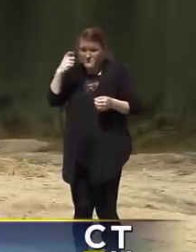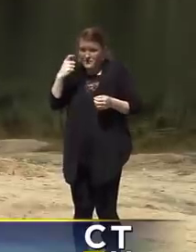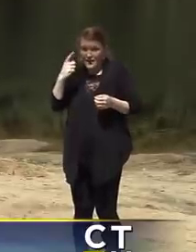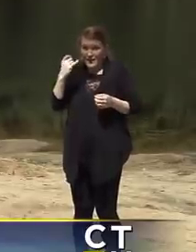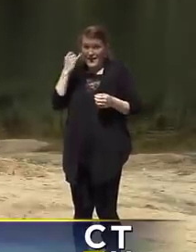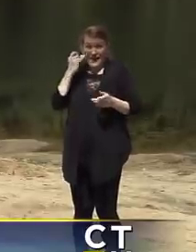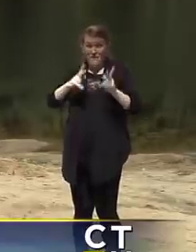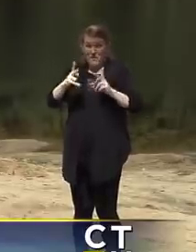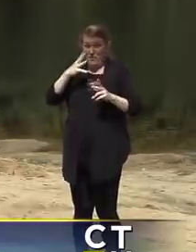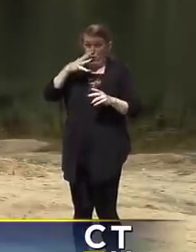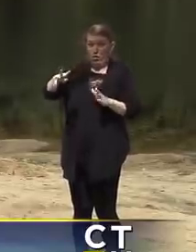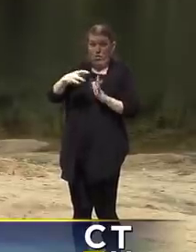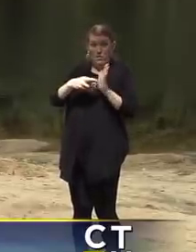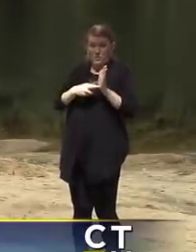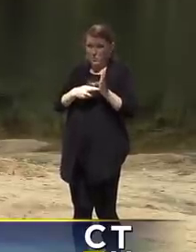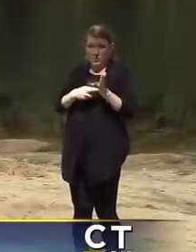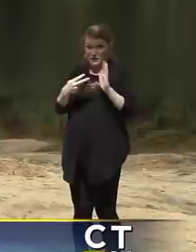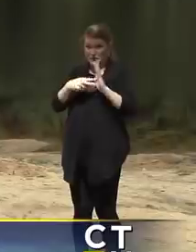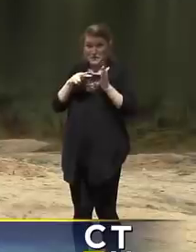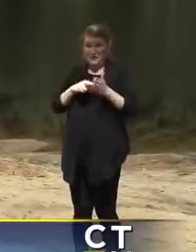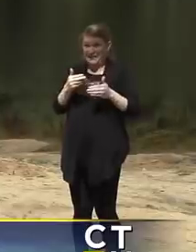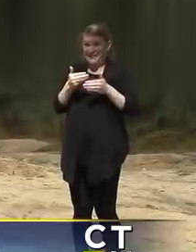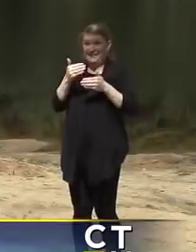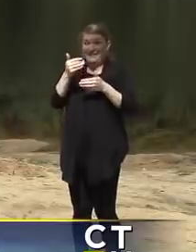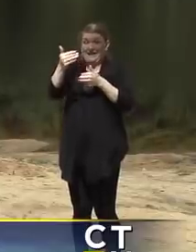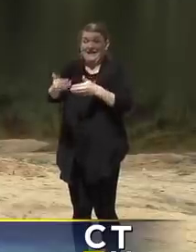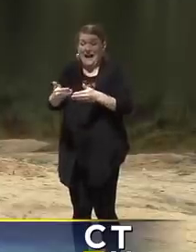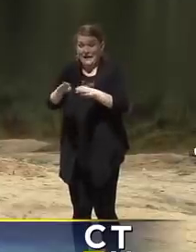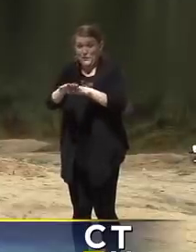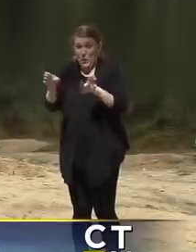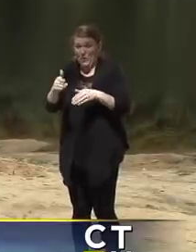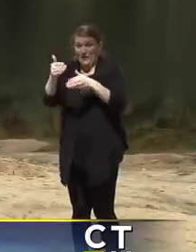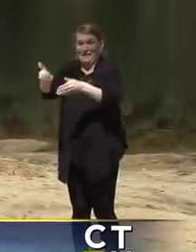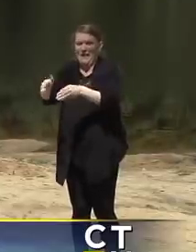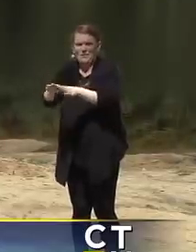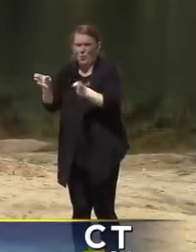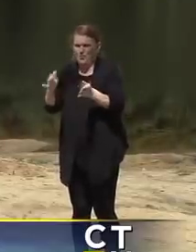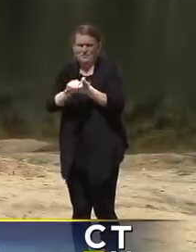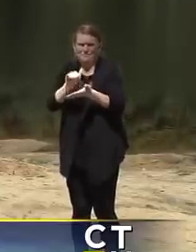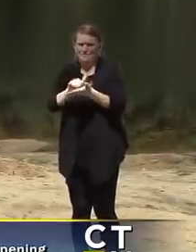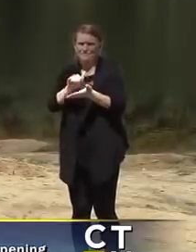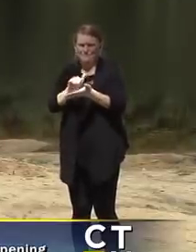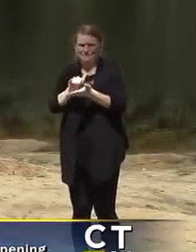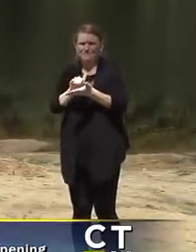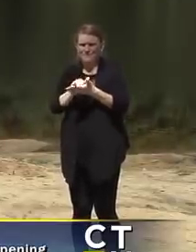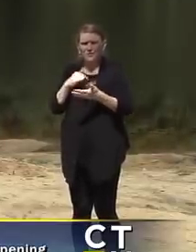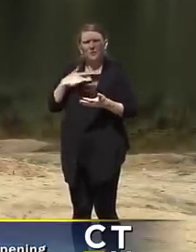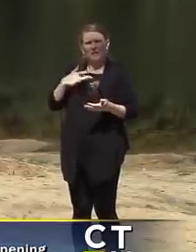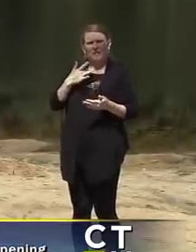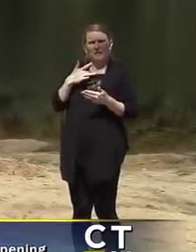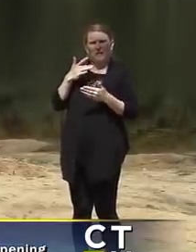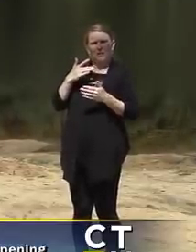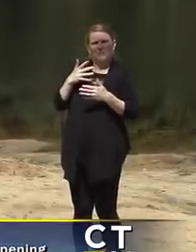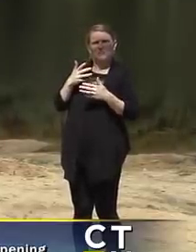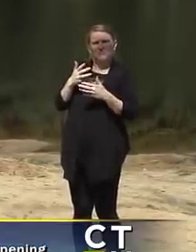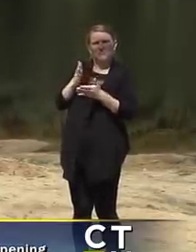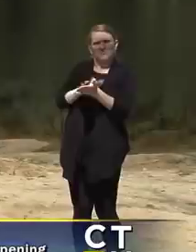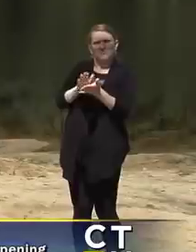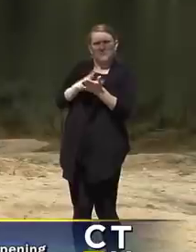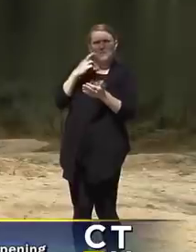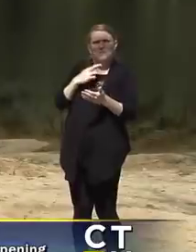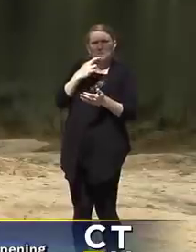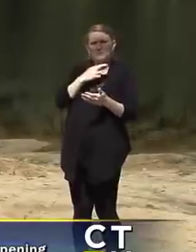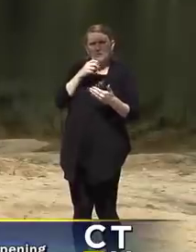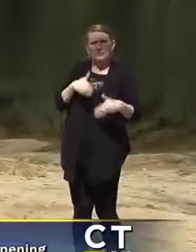unless we respect those protocols along the way. I think the restaurants handled it really well. We're hearing that people calling 211 with complaints